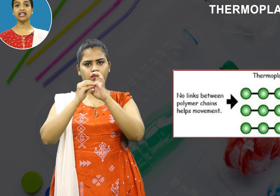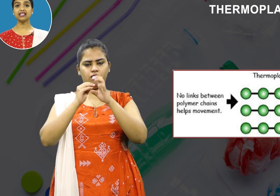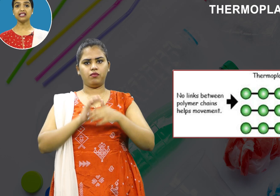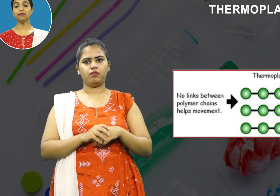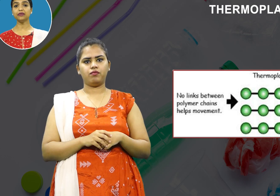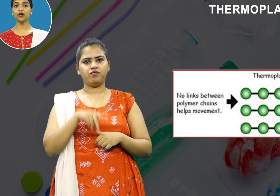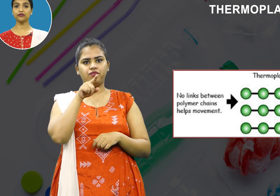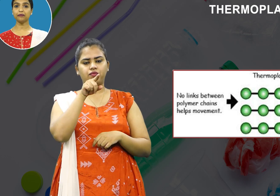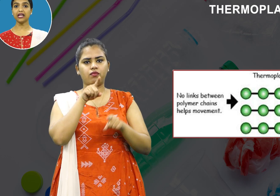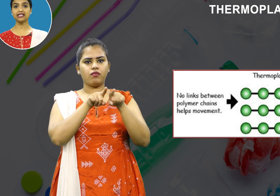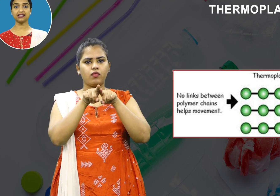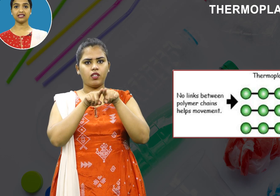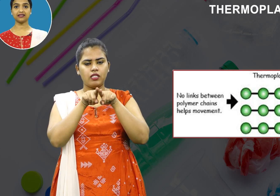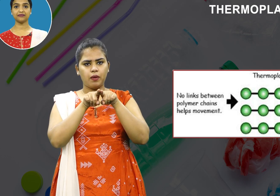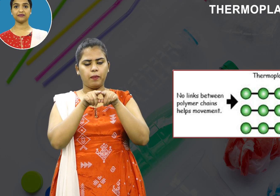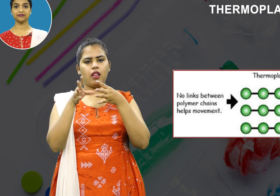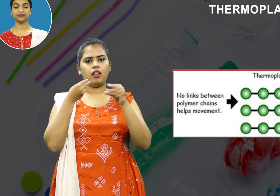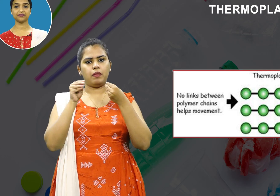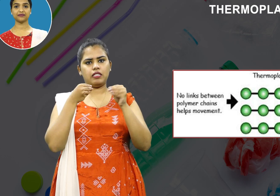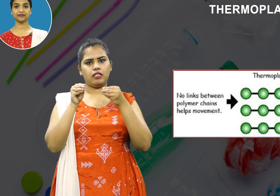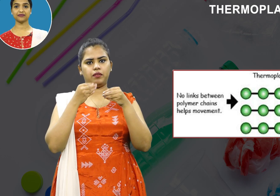is an example of a plastic.